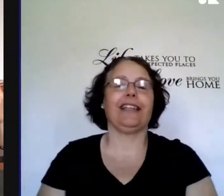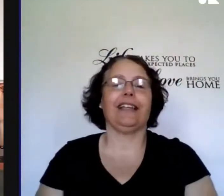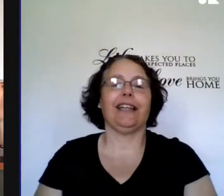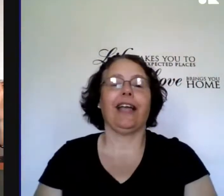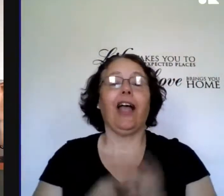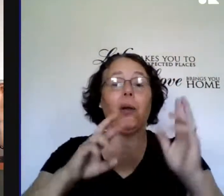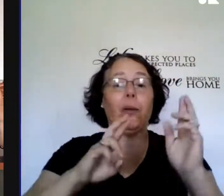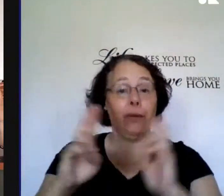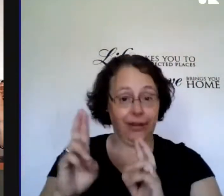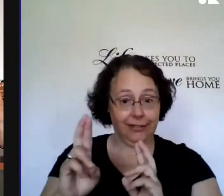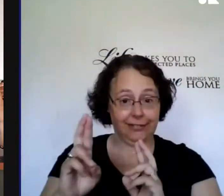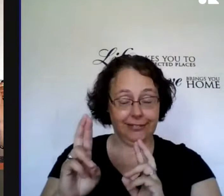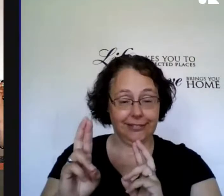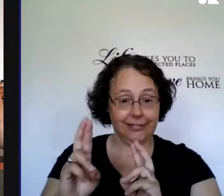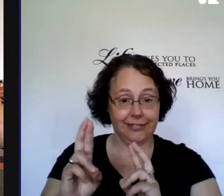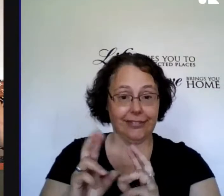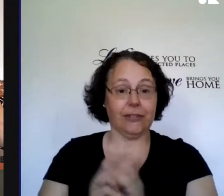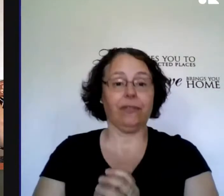Here we go.